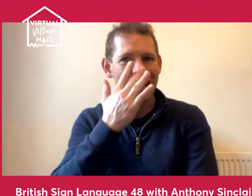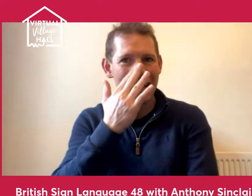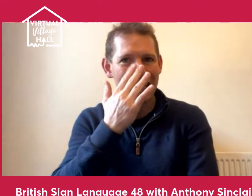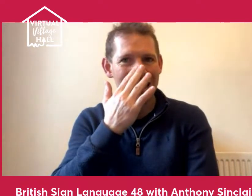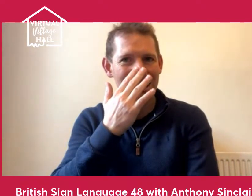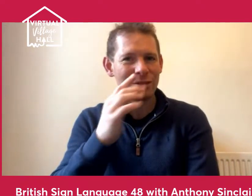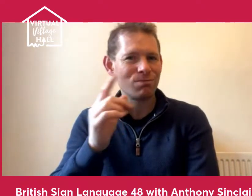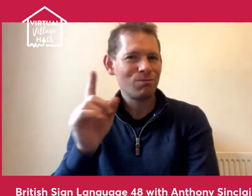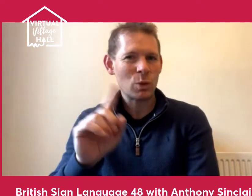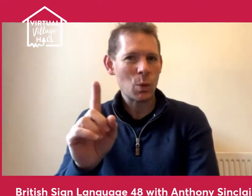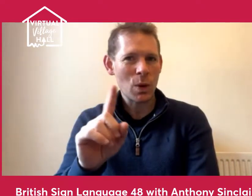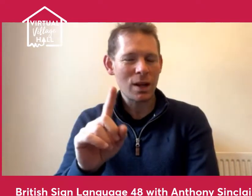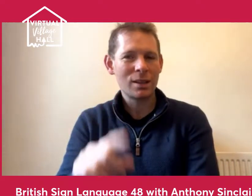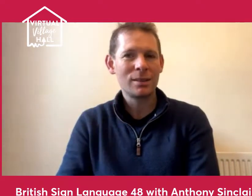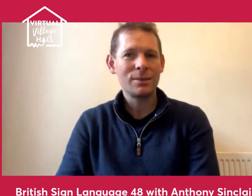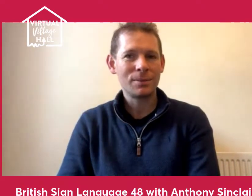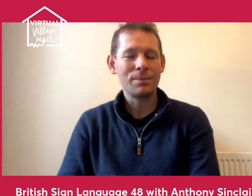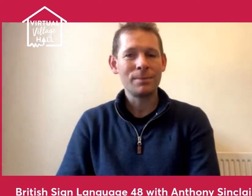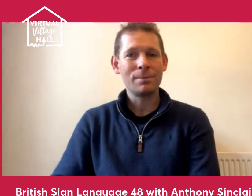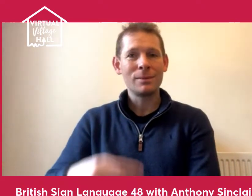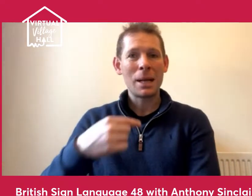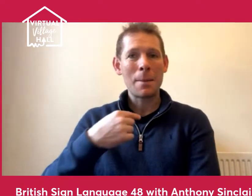Your children's ages are what?